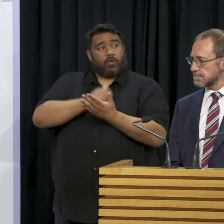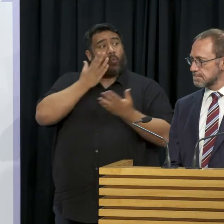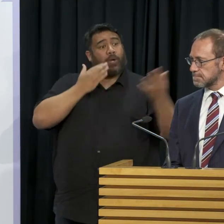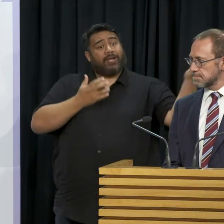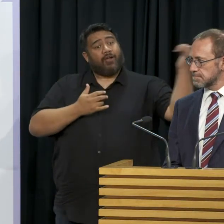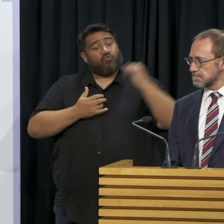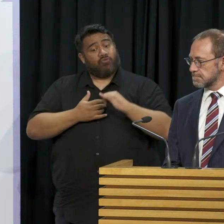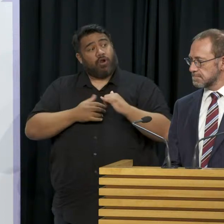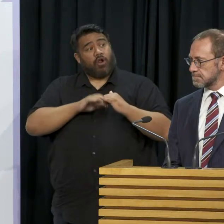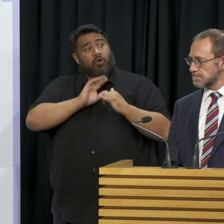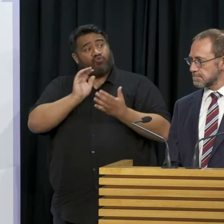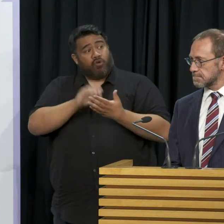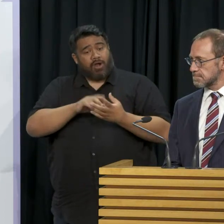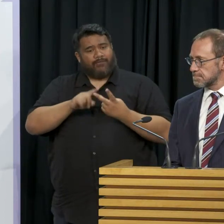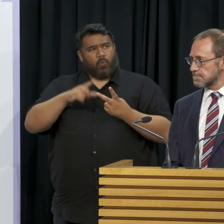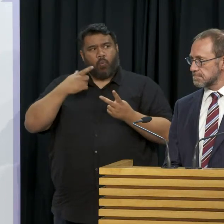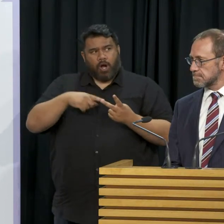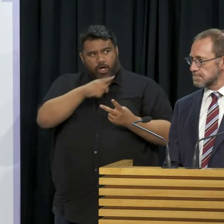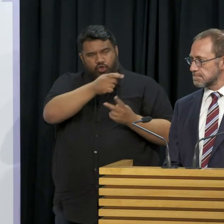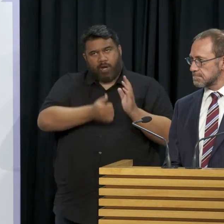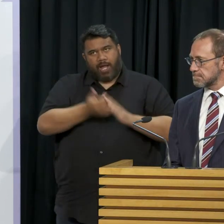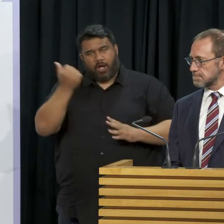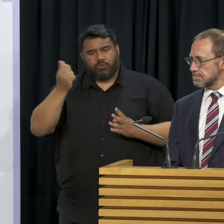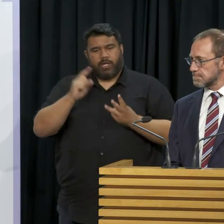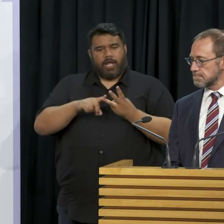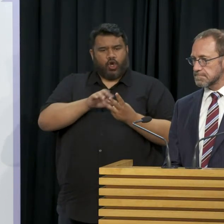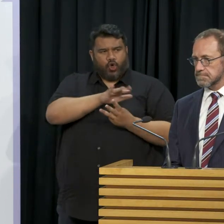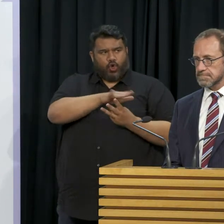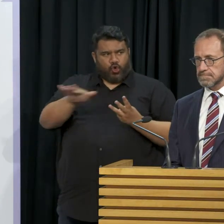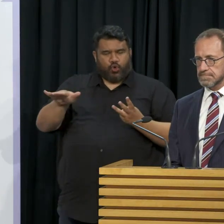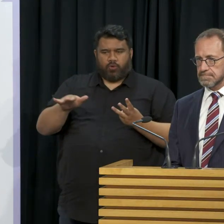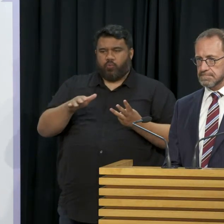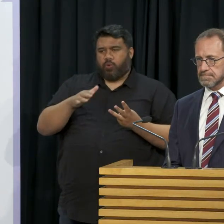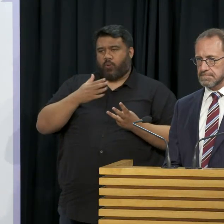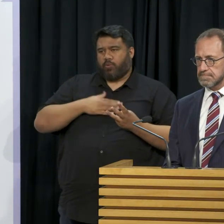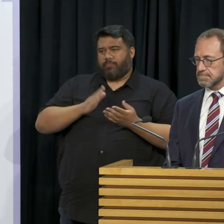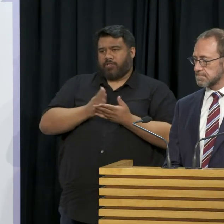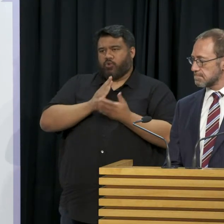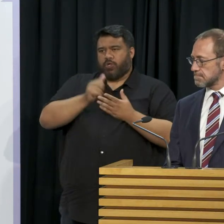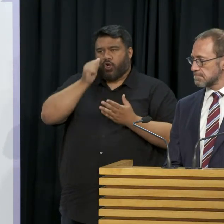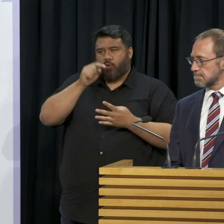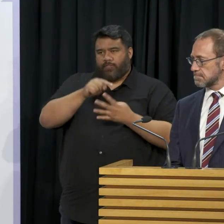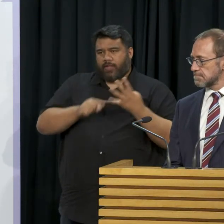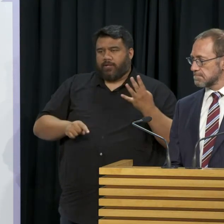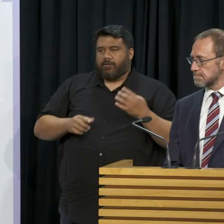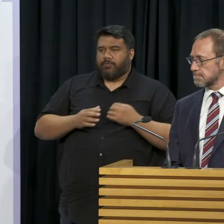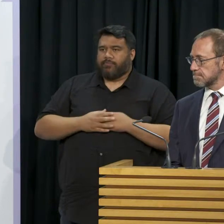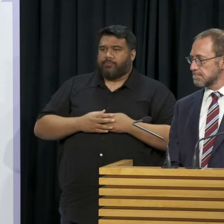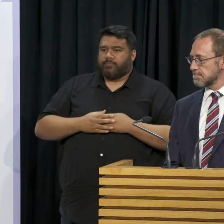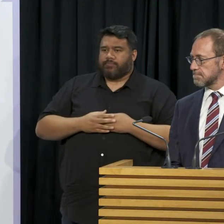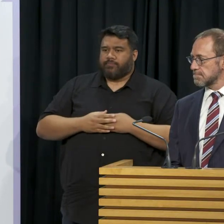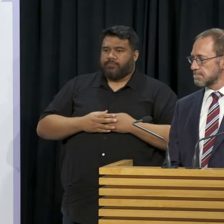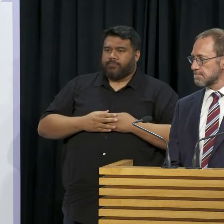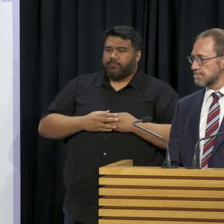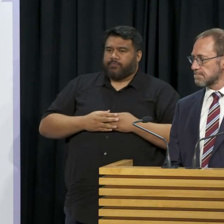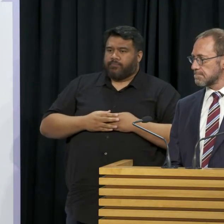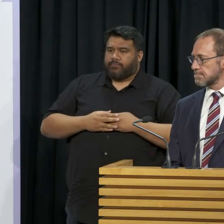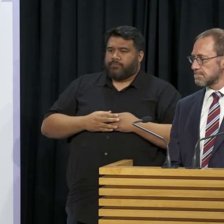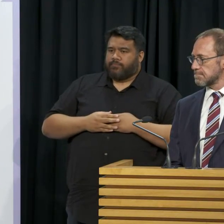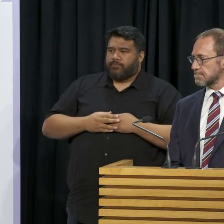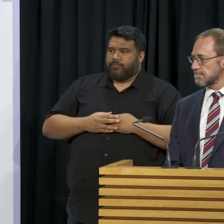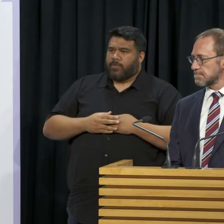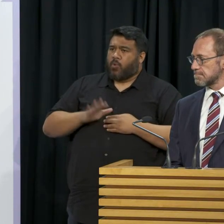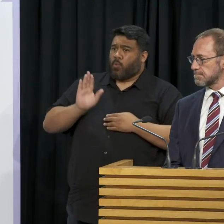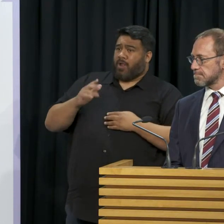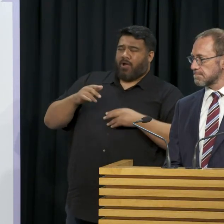what offences apply, and we know the profile of those being deported. Do officials know in this case? Look, that's why I don't want to go too far. I've